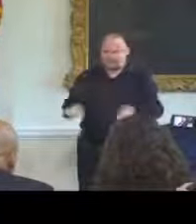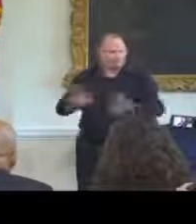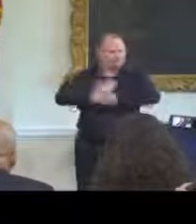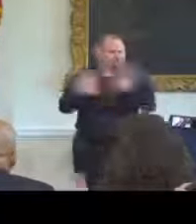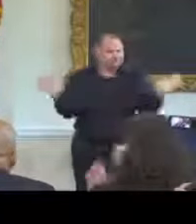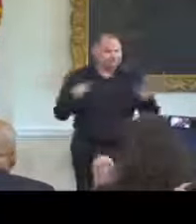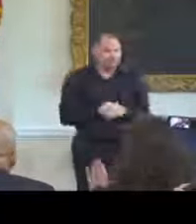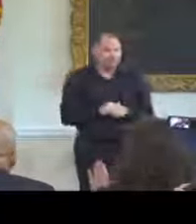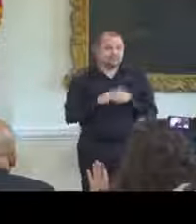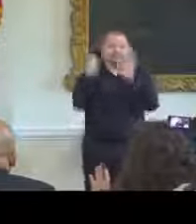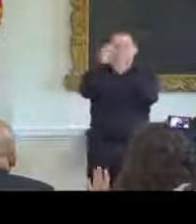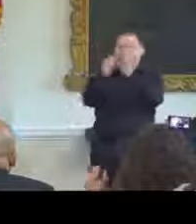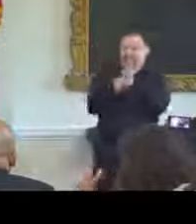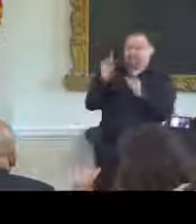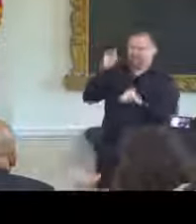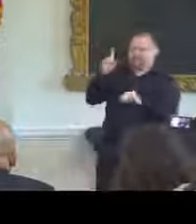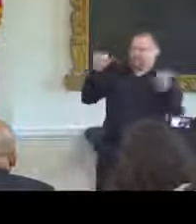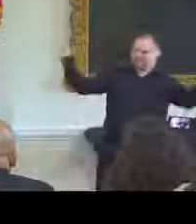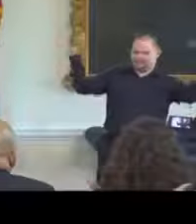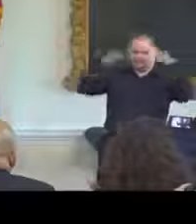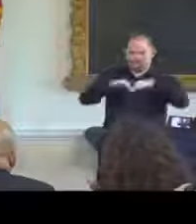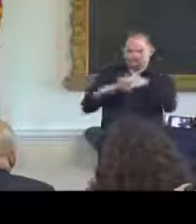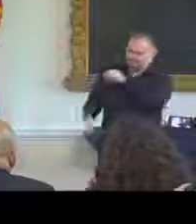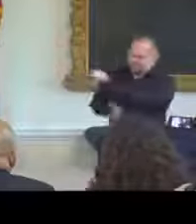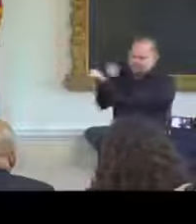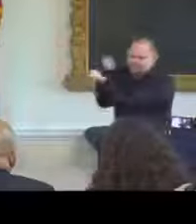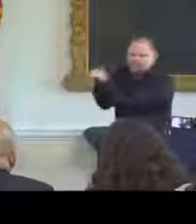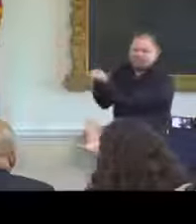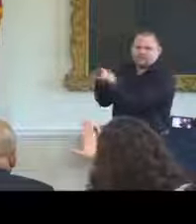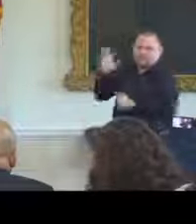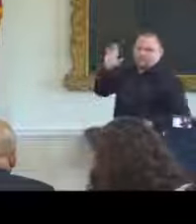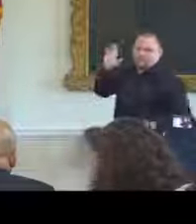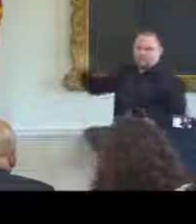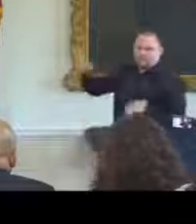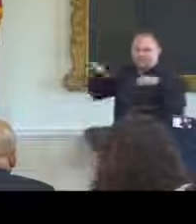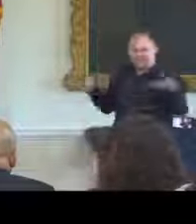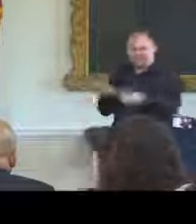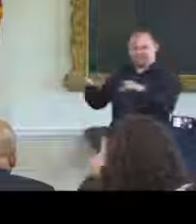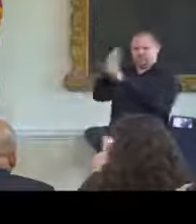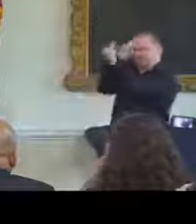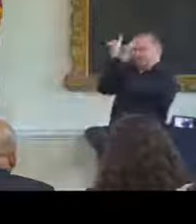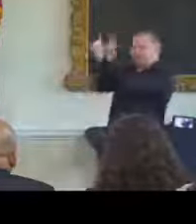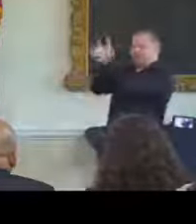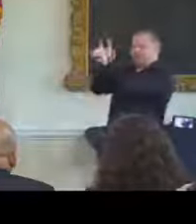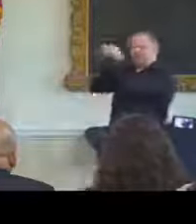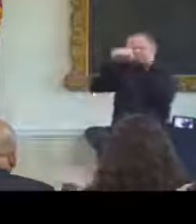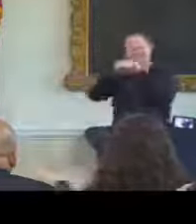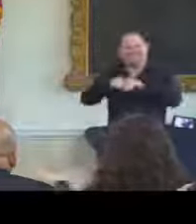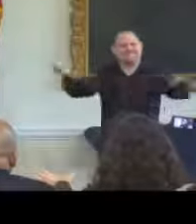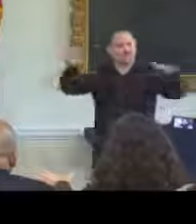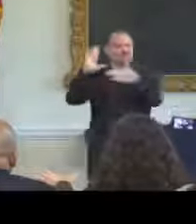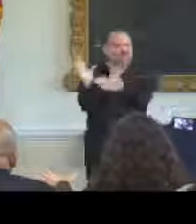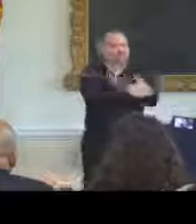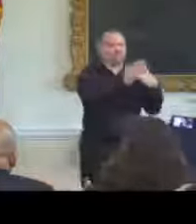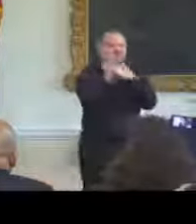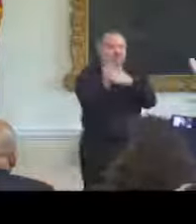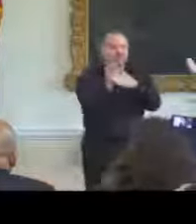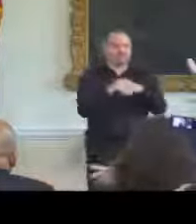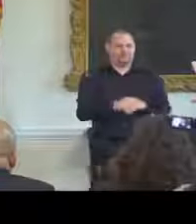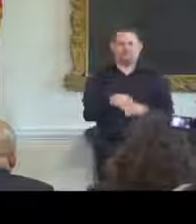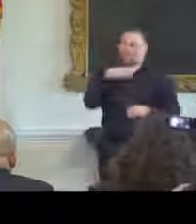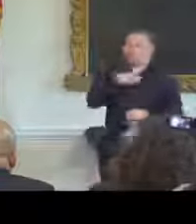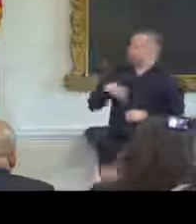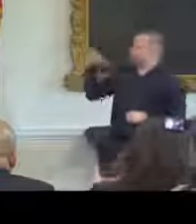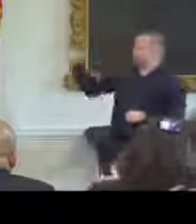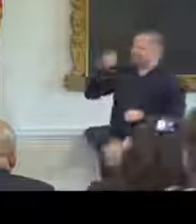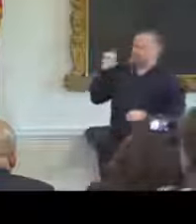joins together in acknowledging that your actions make a real difference and wishes you the best in your future endeavors. We're pleased